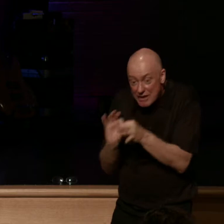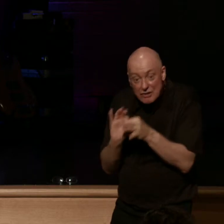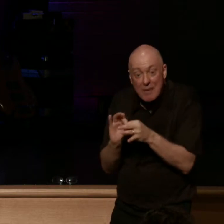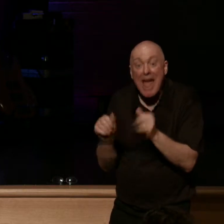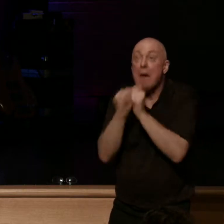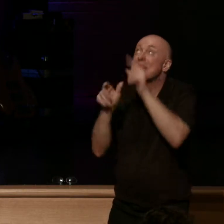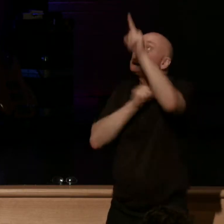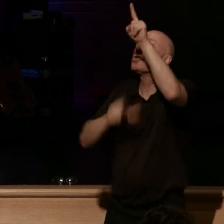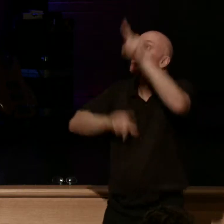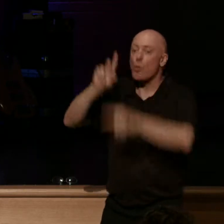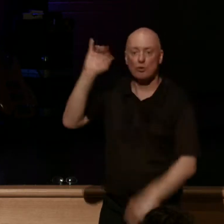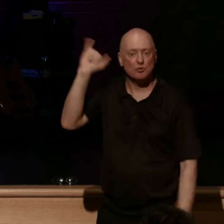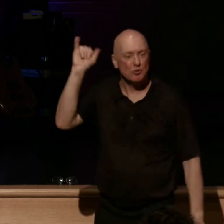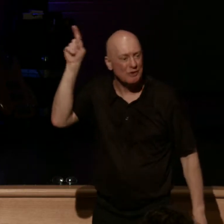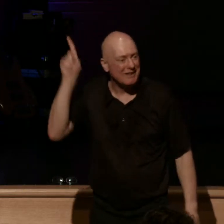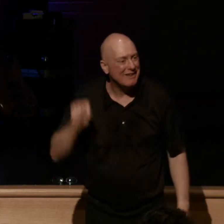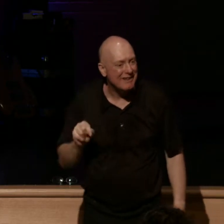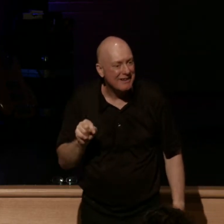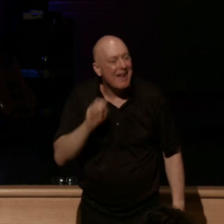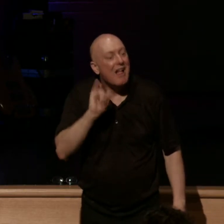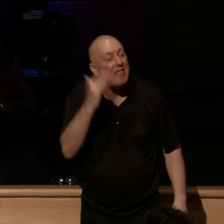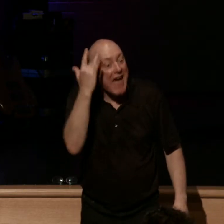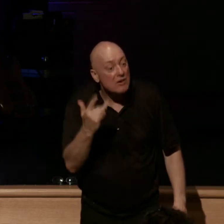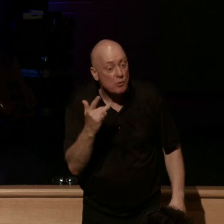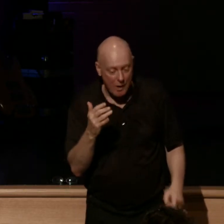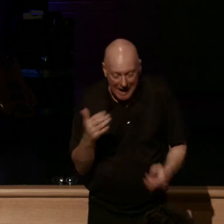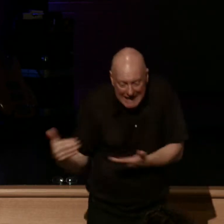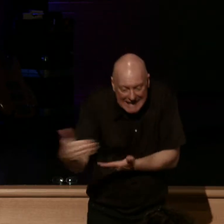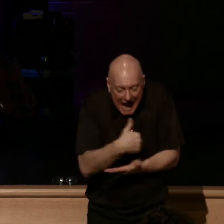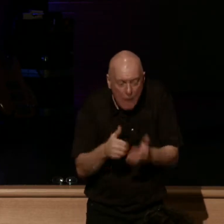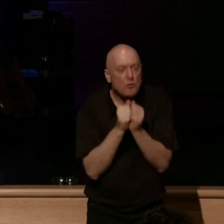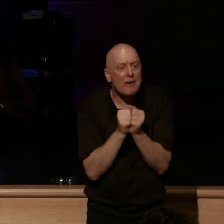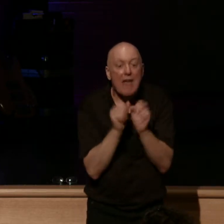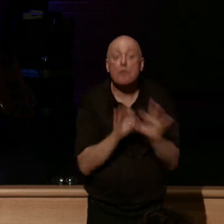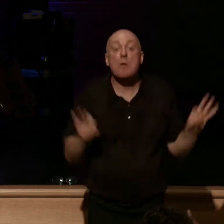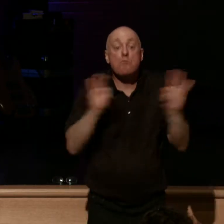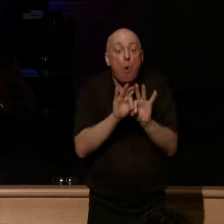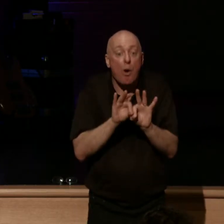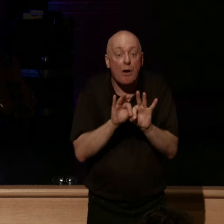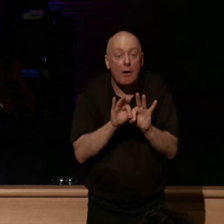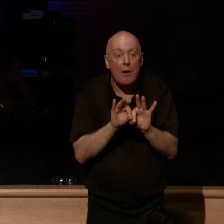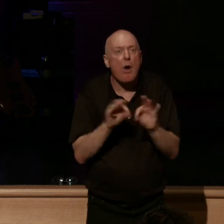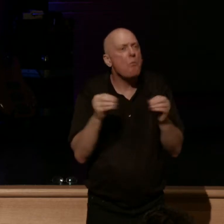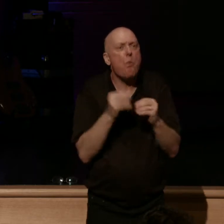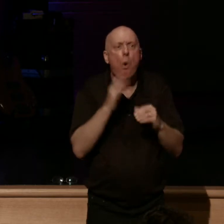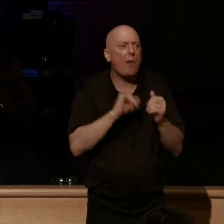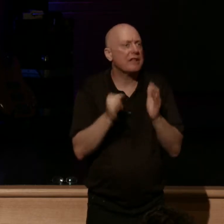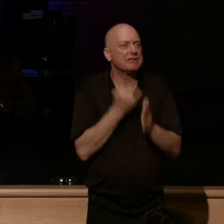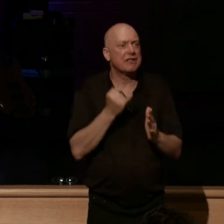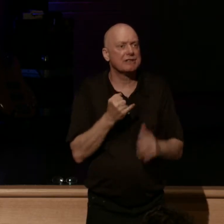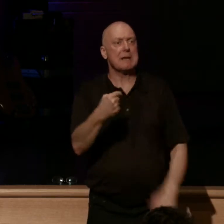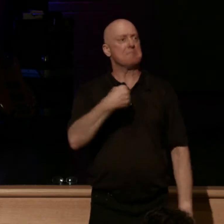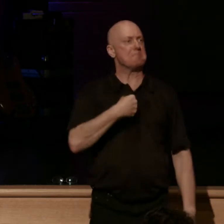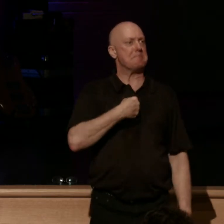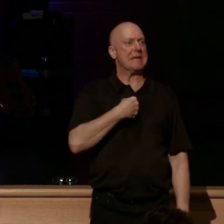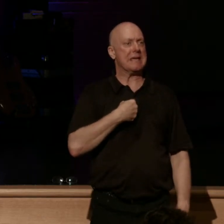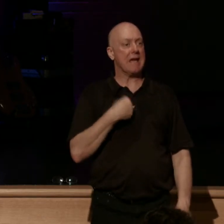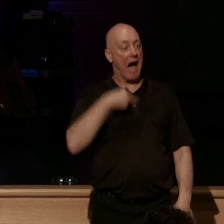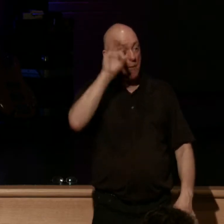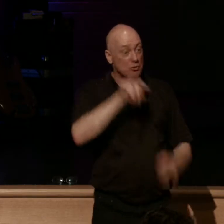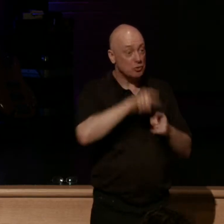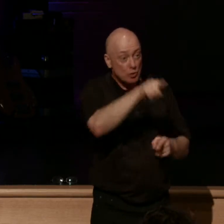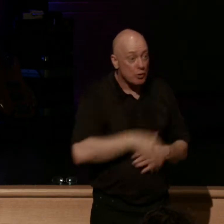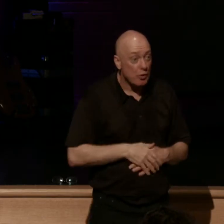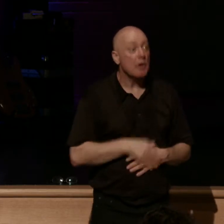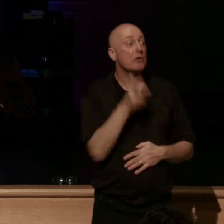blesses the Lord himself. This is why this gathering is so important. It has to be more than just me preaching to you right